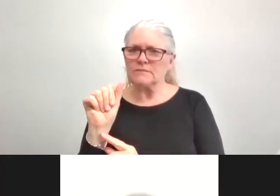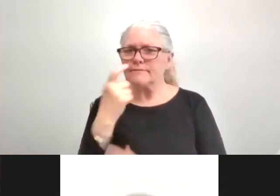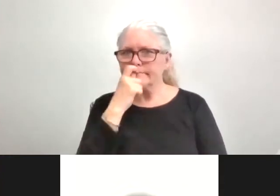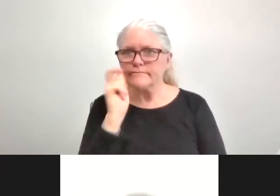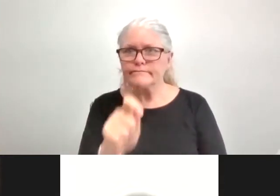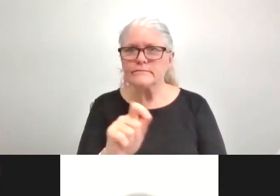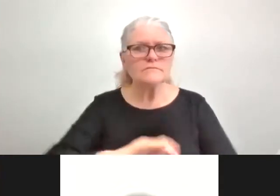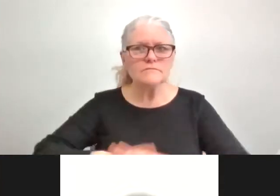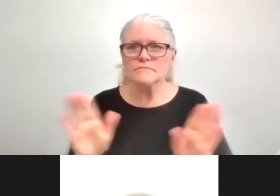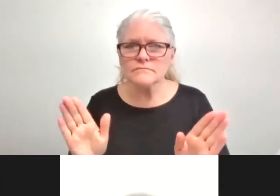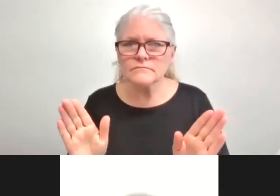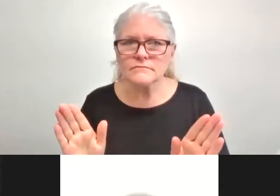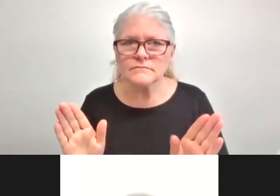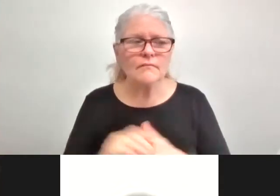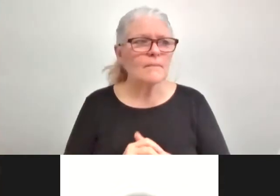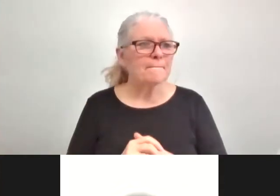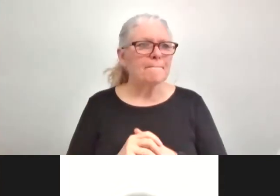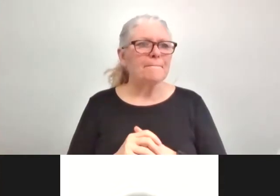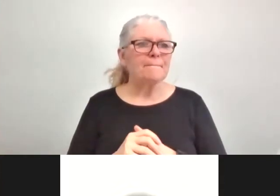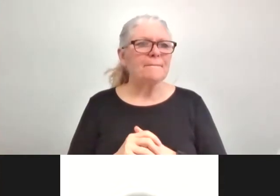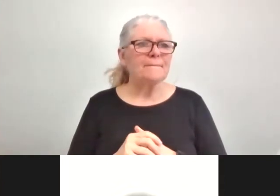And it doesn't make a lot of sense